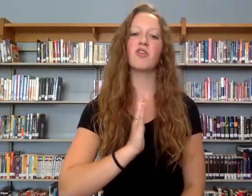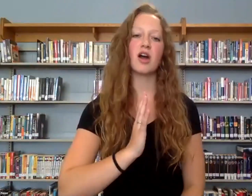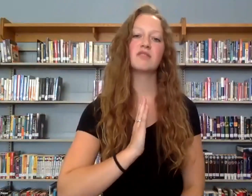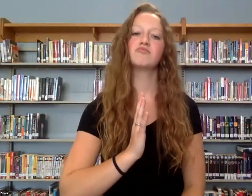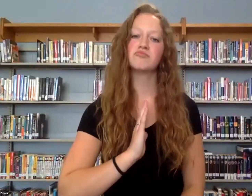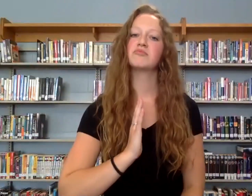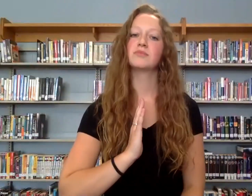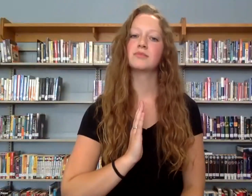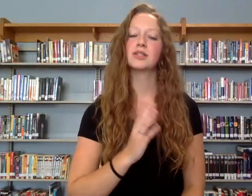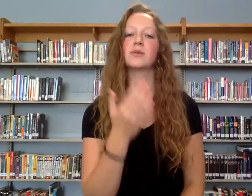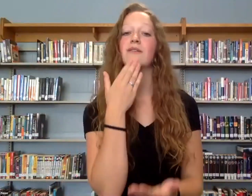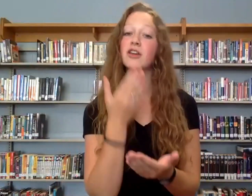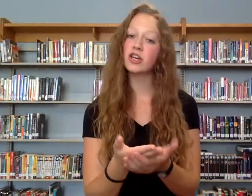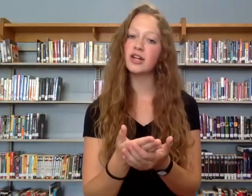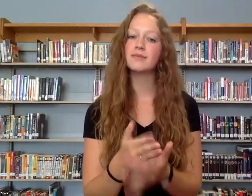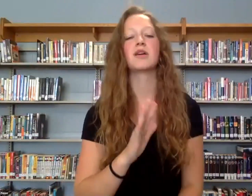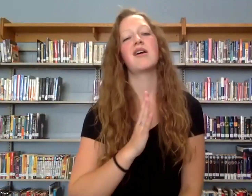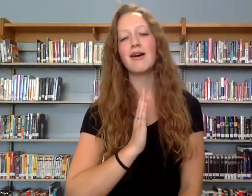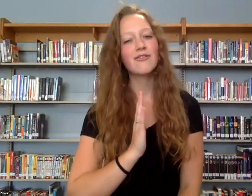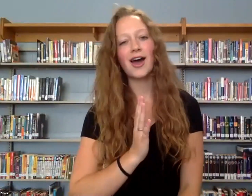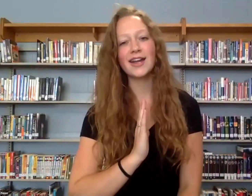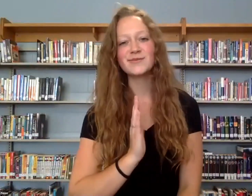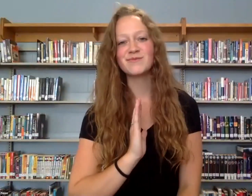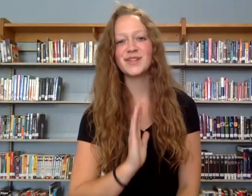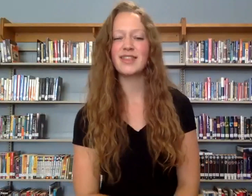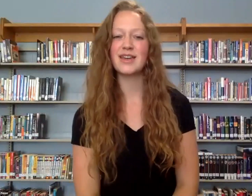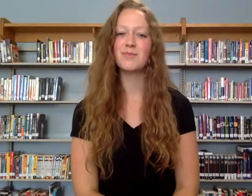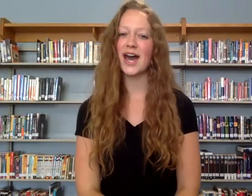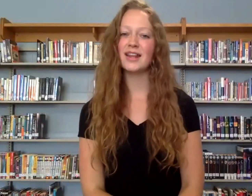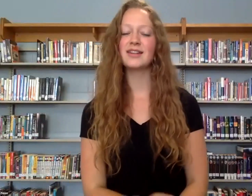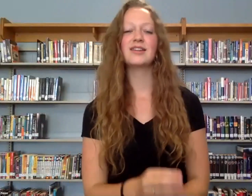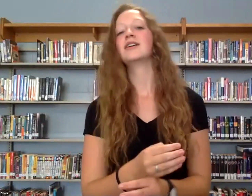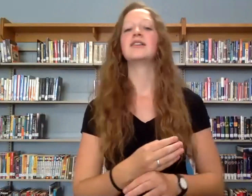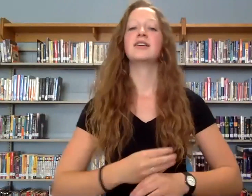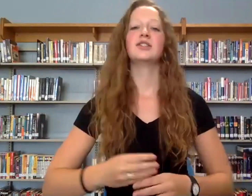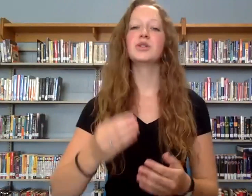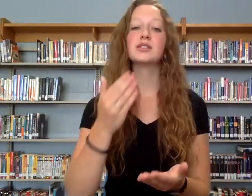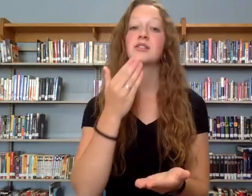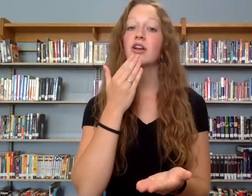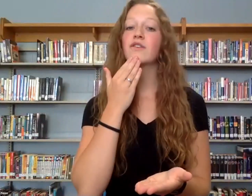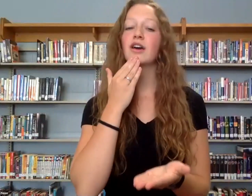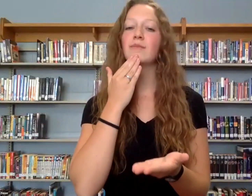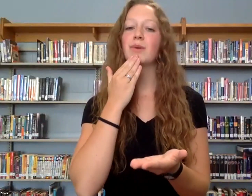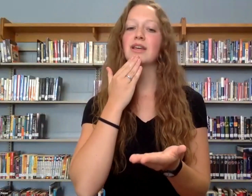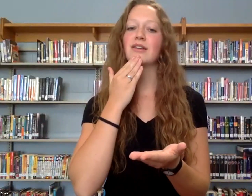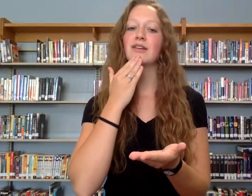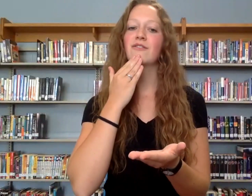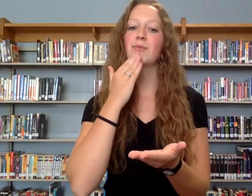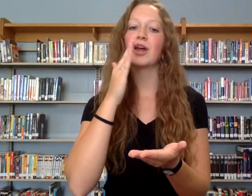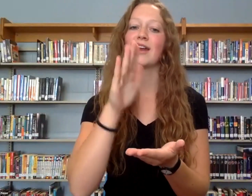fine. We have good, fine. And then bad, do the start of good, but then flip your hand